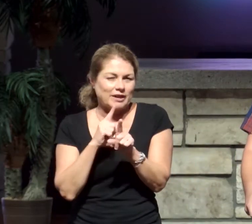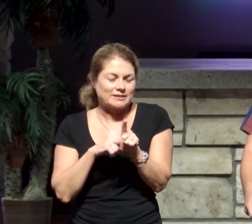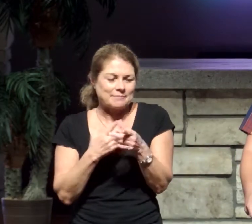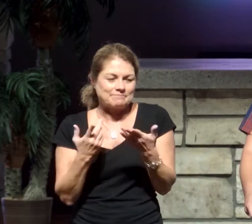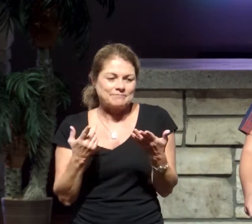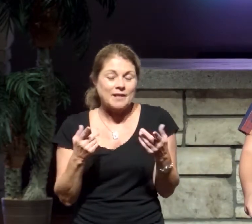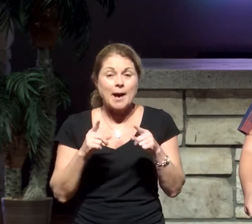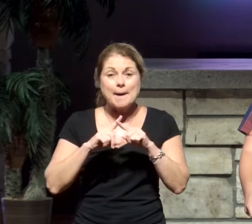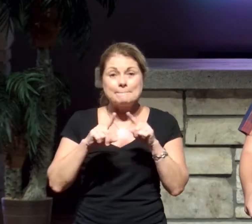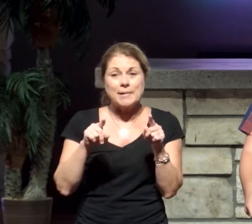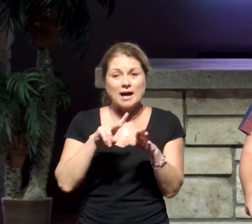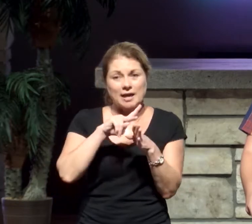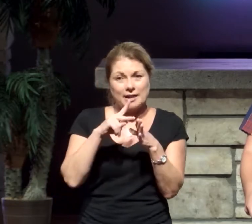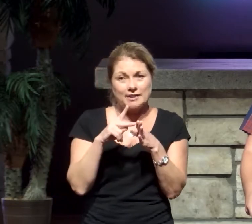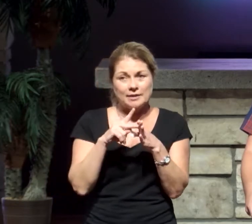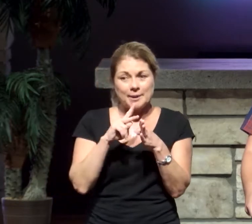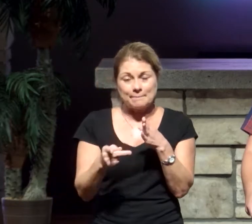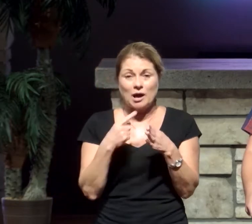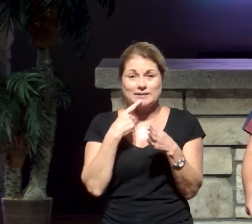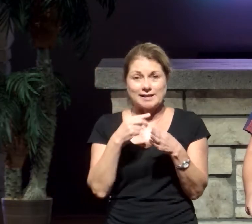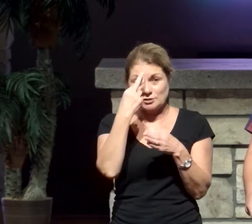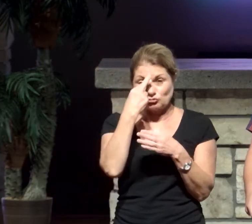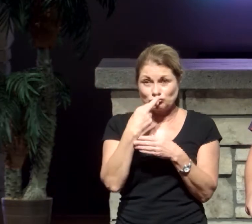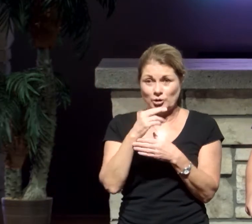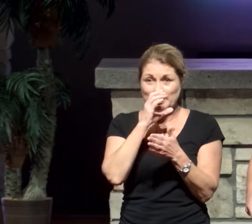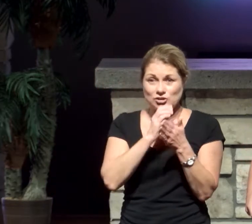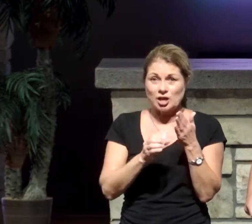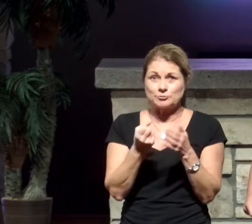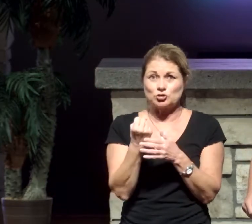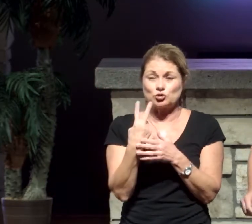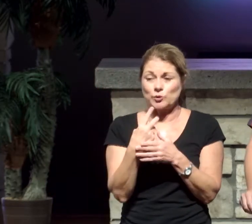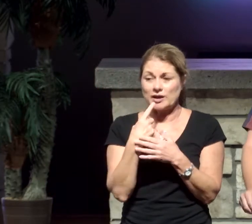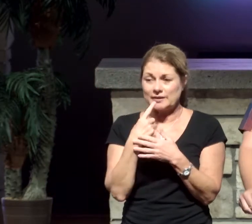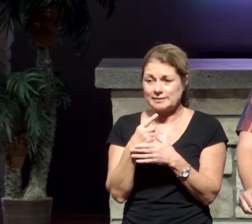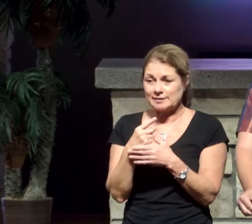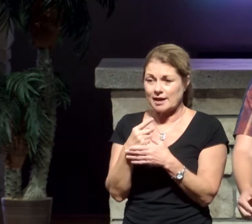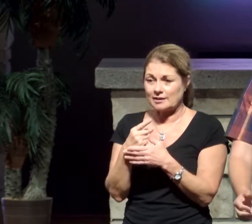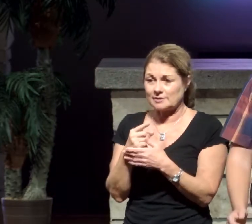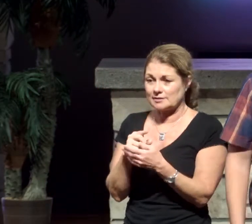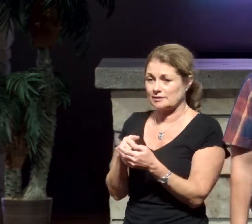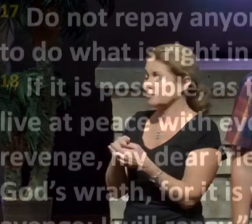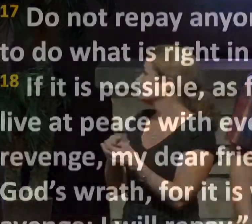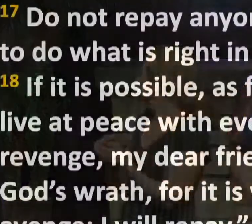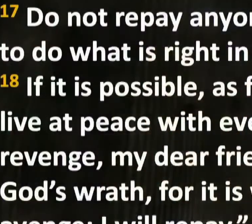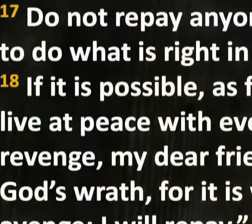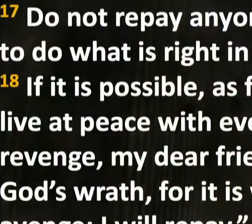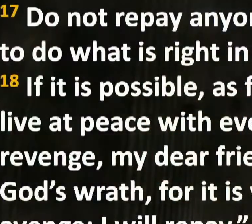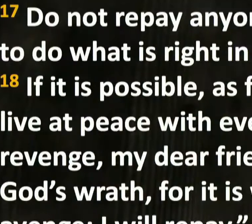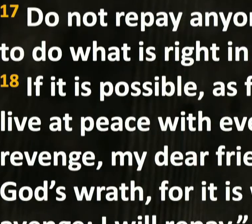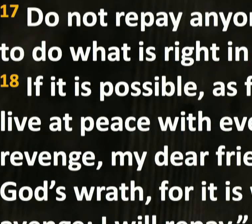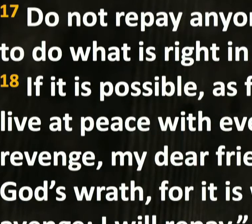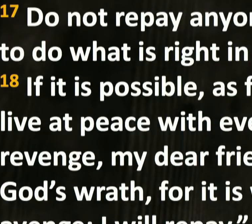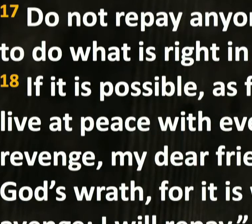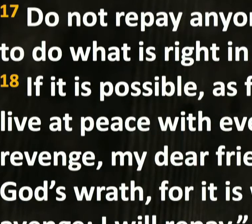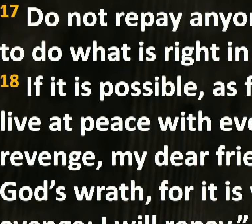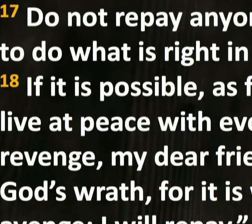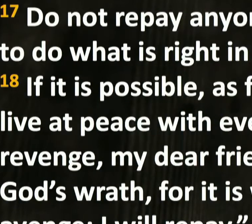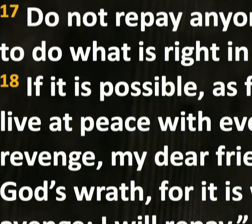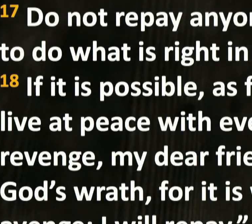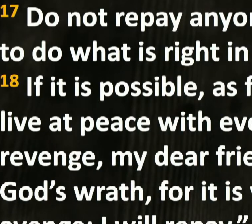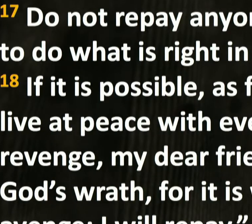But you know what? Here's what Paul says in Romans chapter 12. Take a look. He says this. He says, do not repay anyone evil for